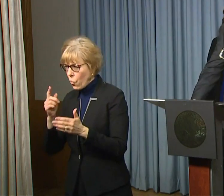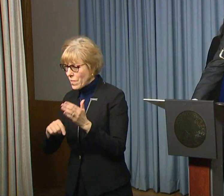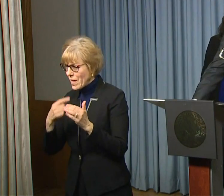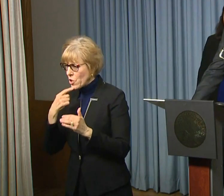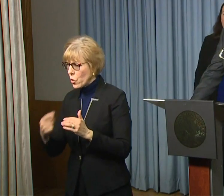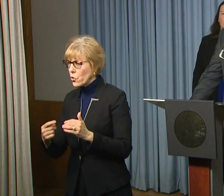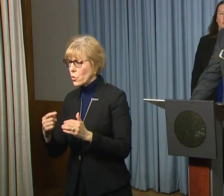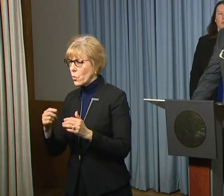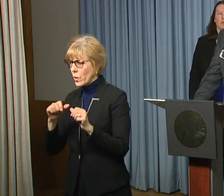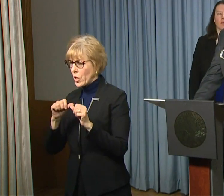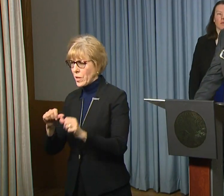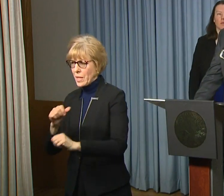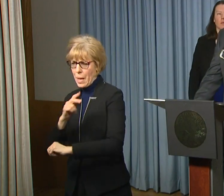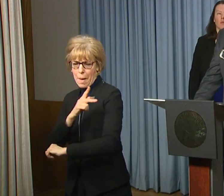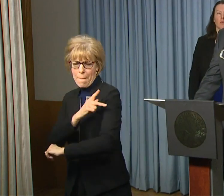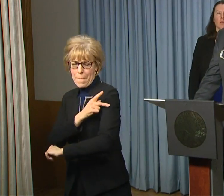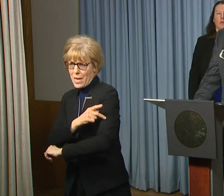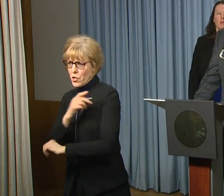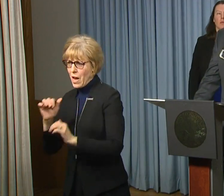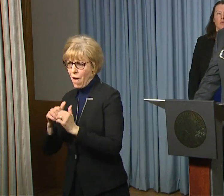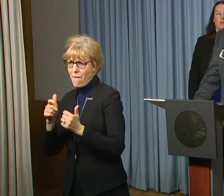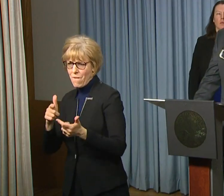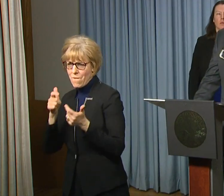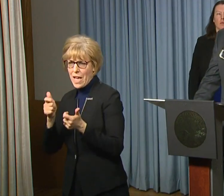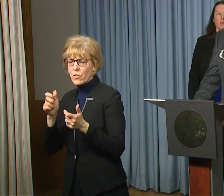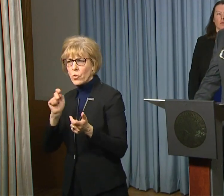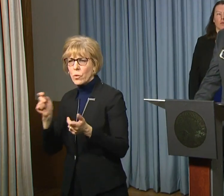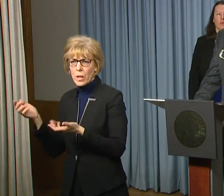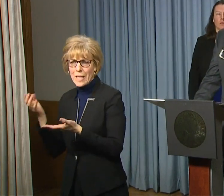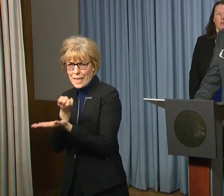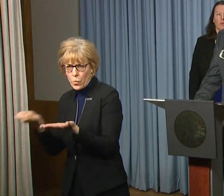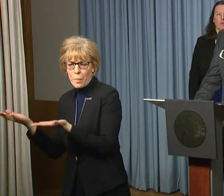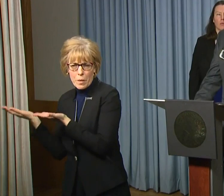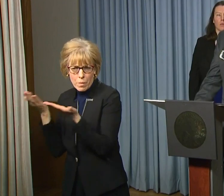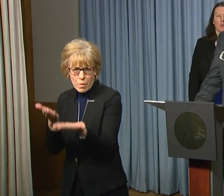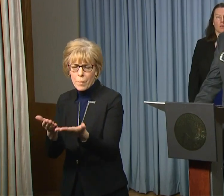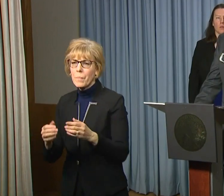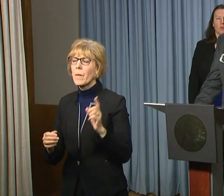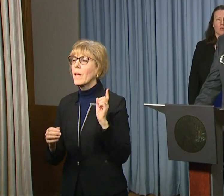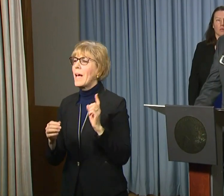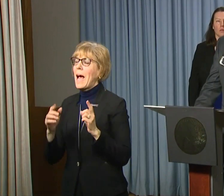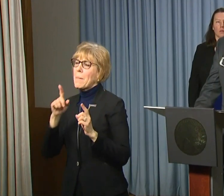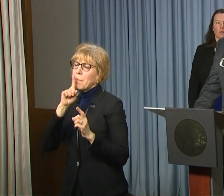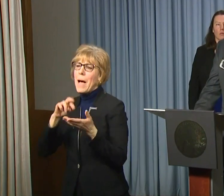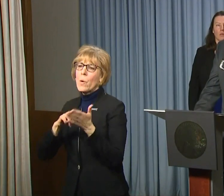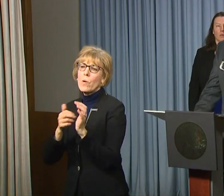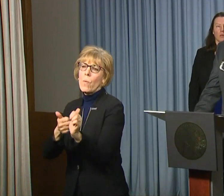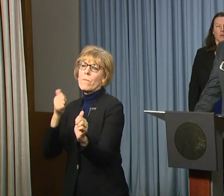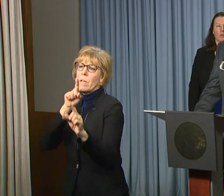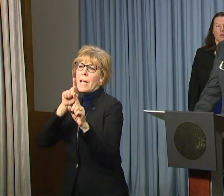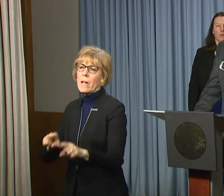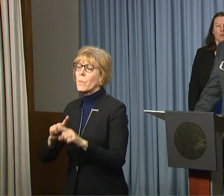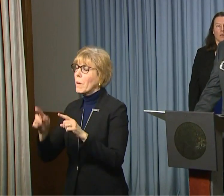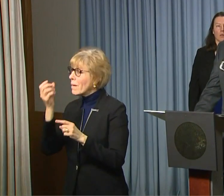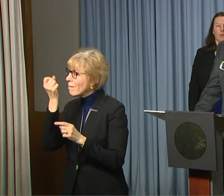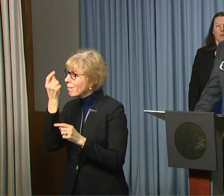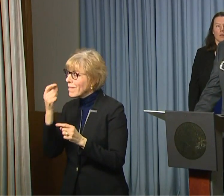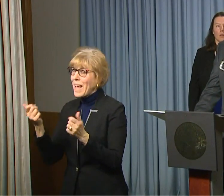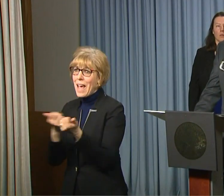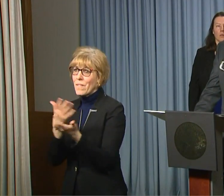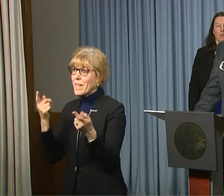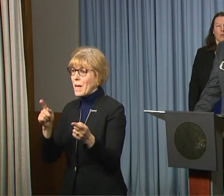Yeah. You know, again, I'm not trying to evade the question. It's that the answer to the question changes hourly. I can tell you that they're